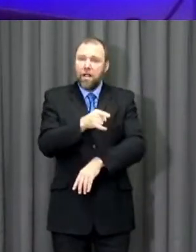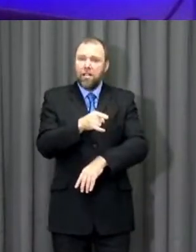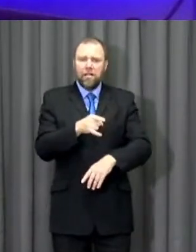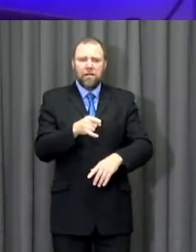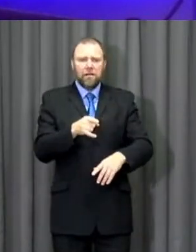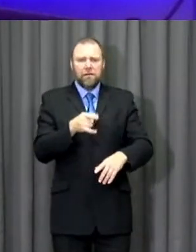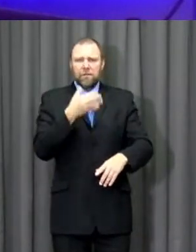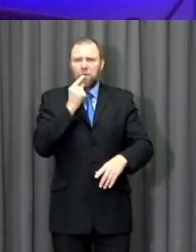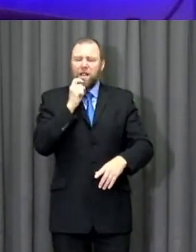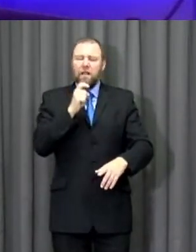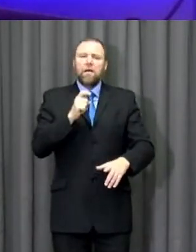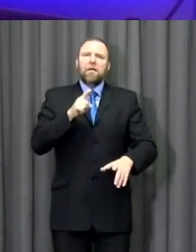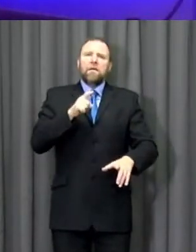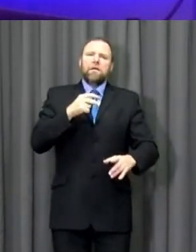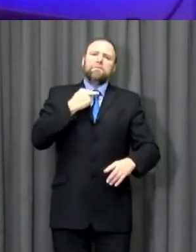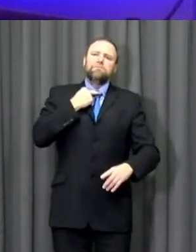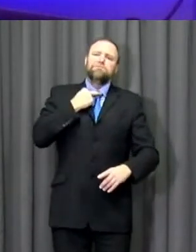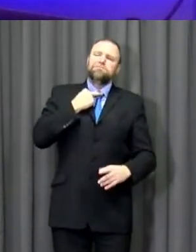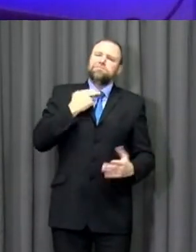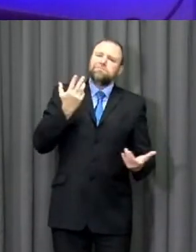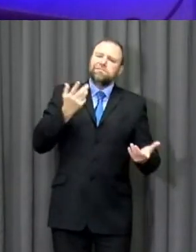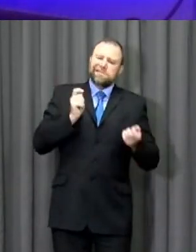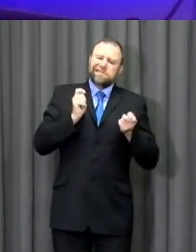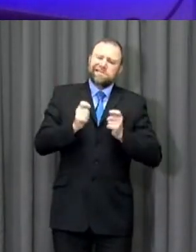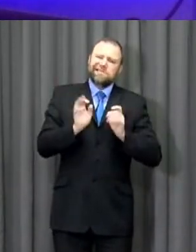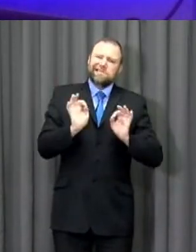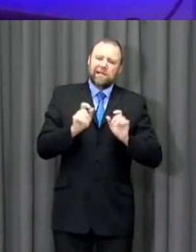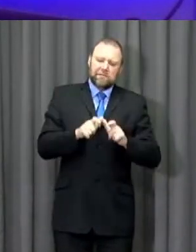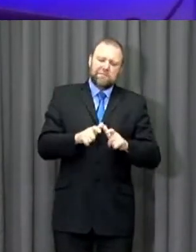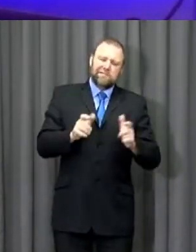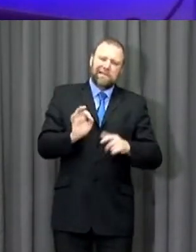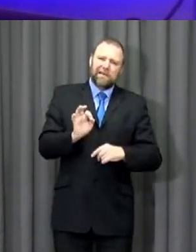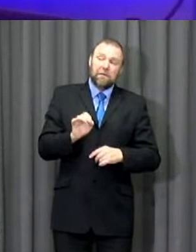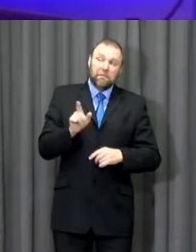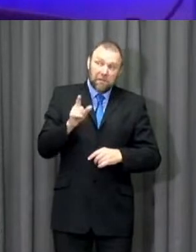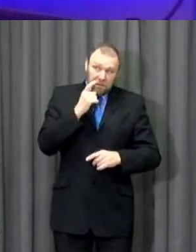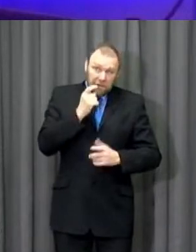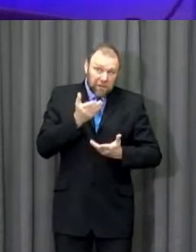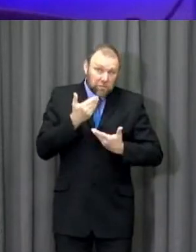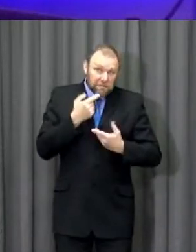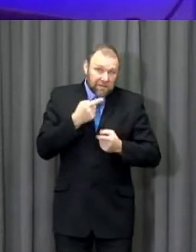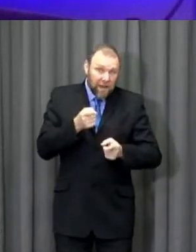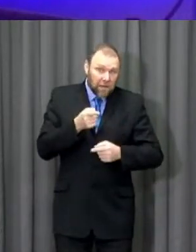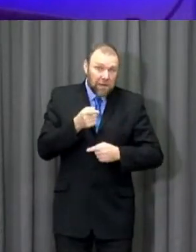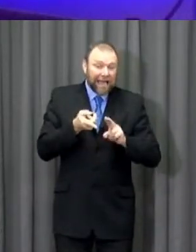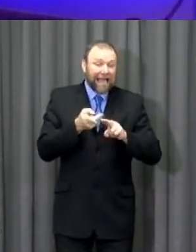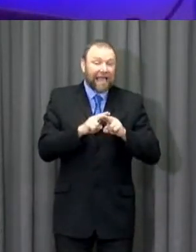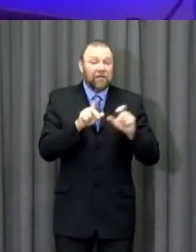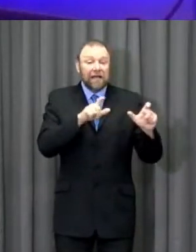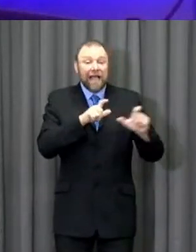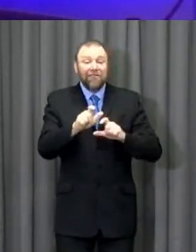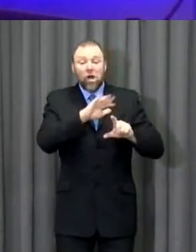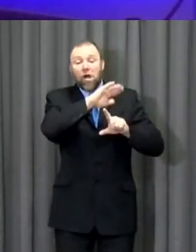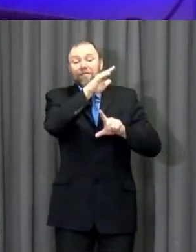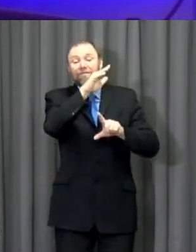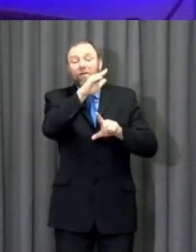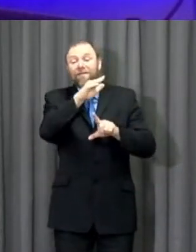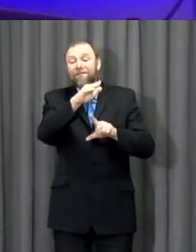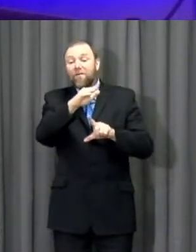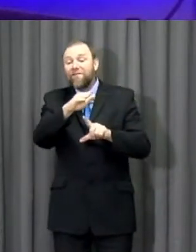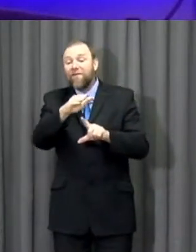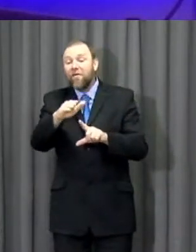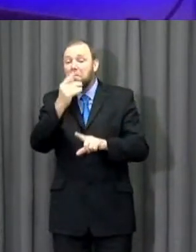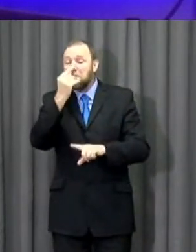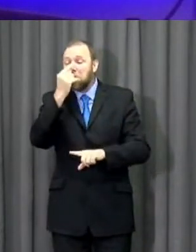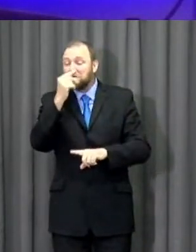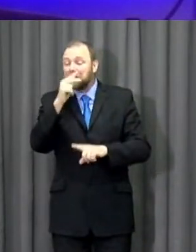glimmer of hope that if the rates continue to fall in the way that they have been, that in 3 weeks' time, they might be able to see some family